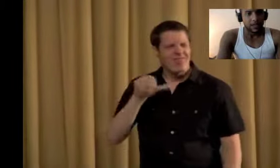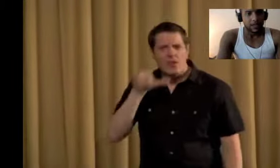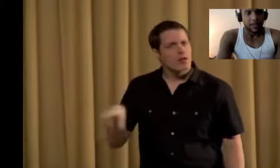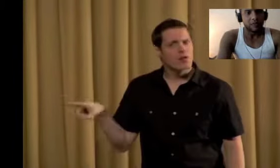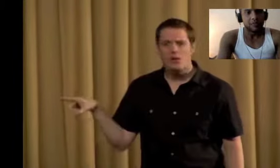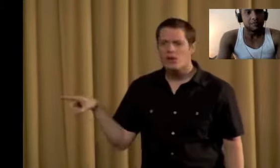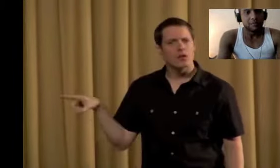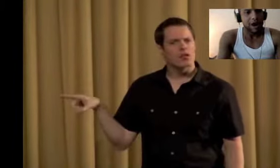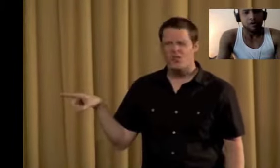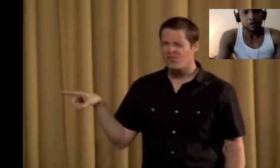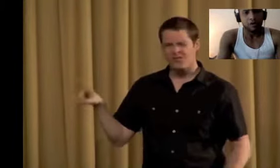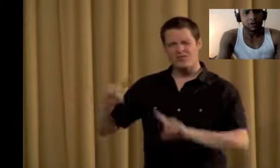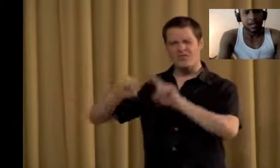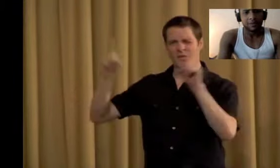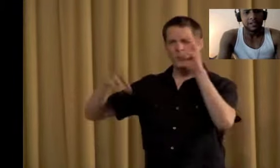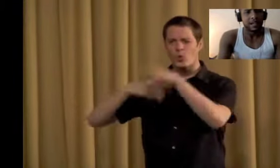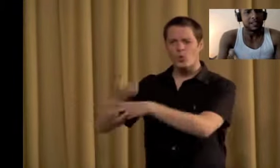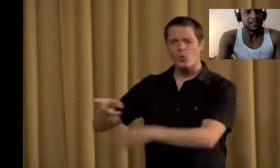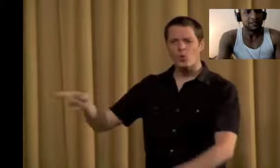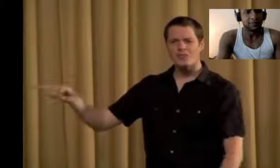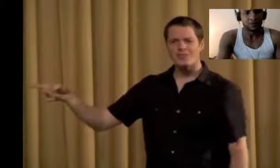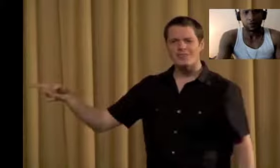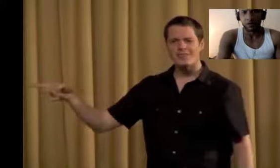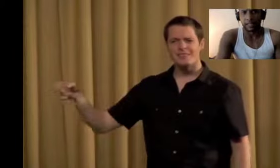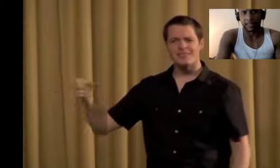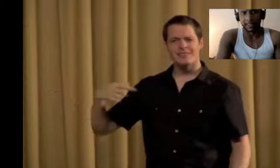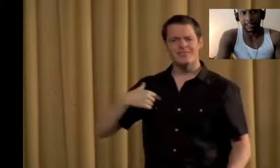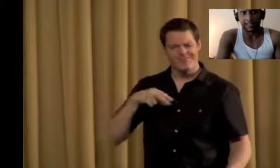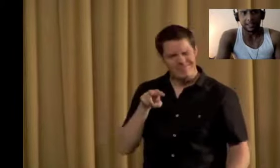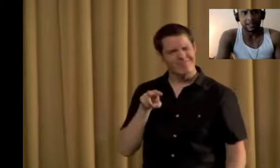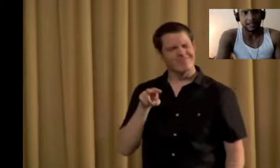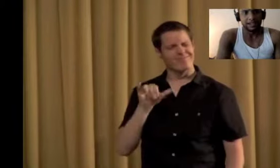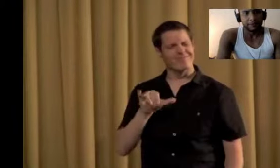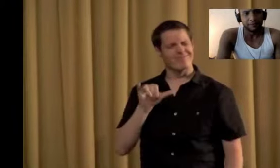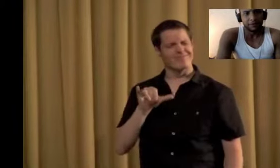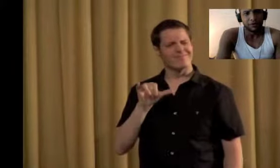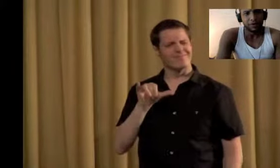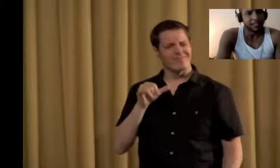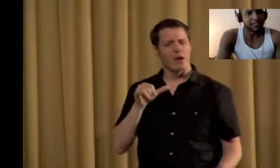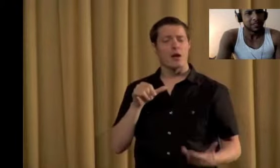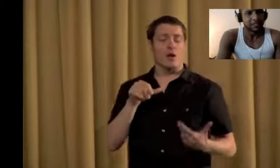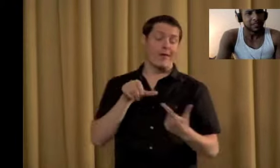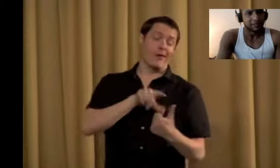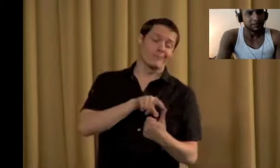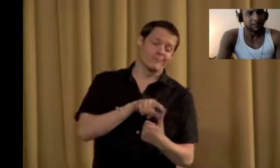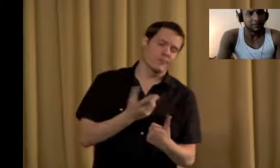That wasn't my world. I mean, I didn't experience the world like that. It didn't feel realistic for me.